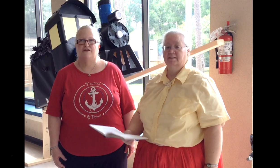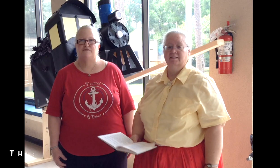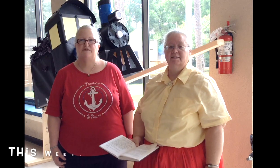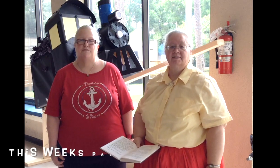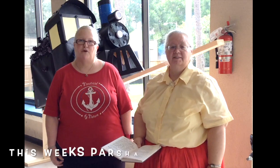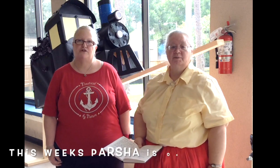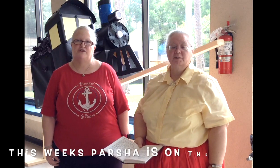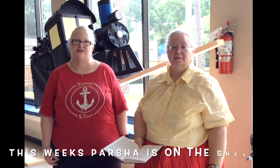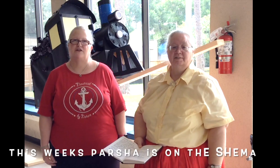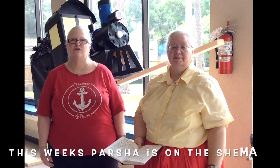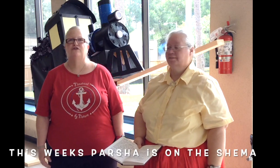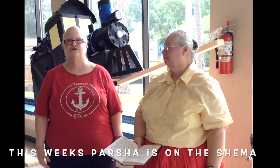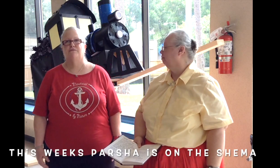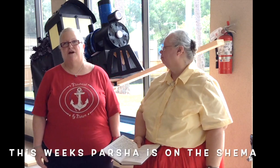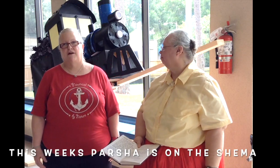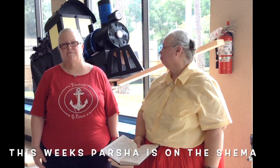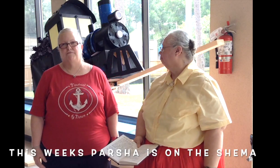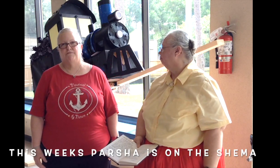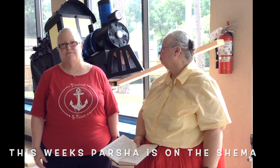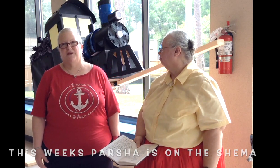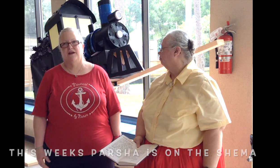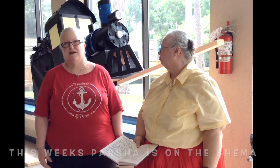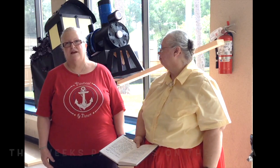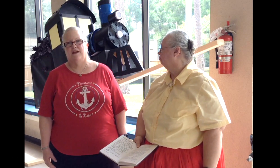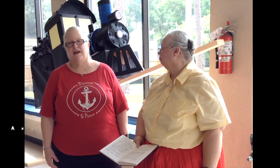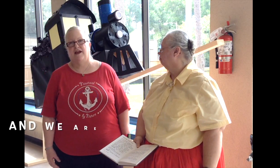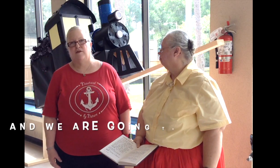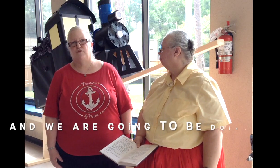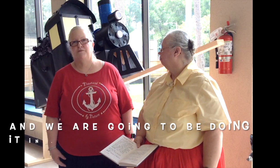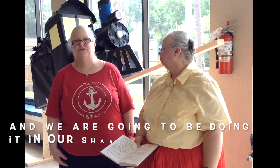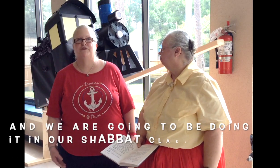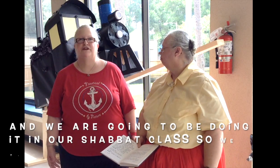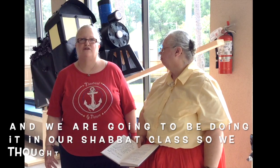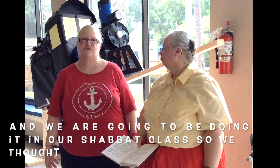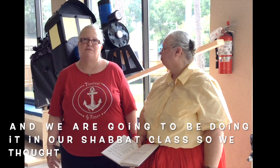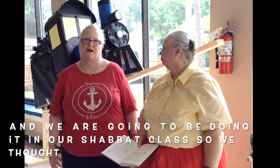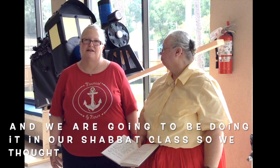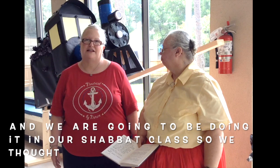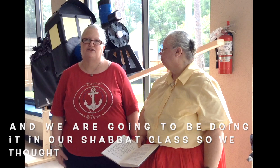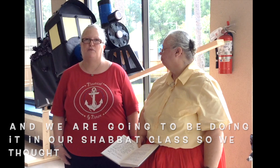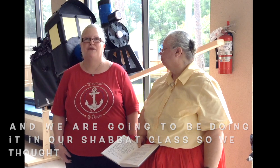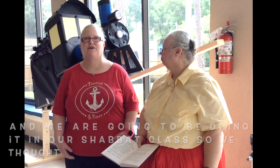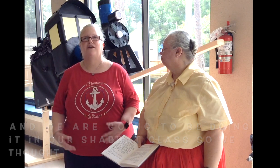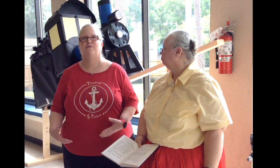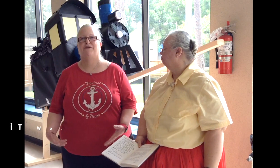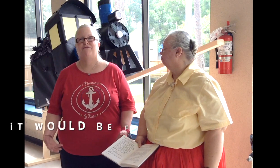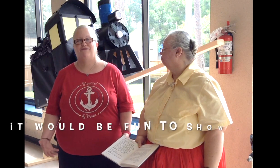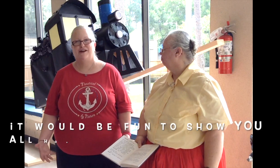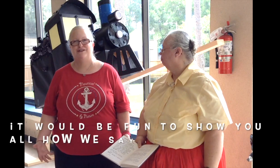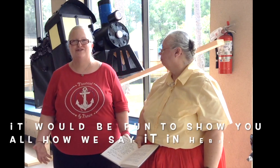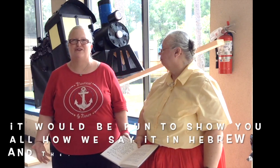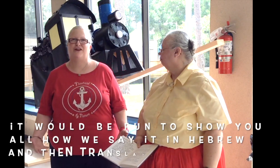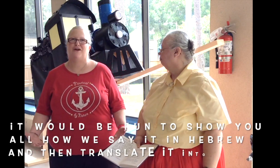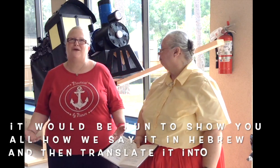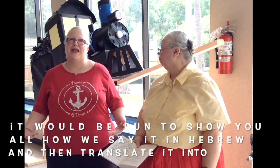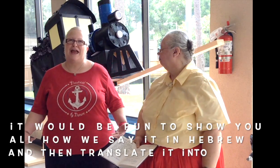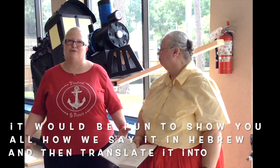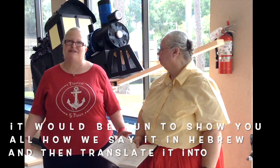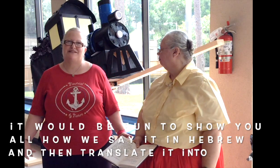This week's Parsha is on the Shema. And we're going to be doing it in our Shabbat class. So we thought it would be fun to show y'all how we say